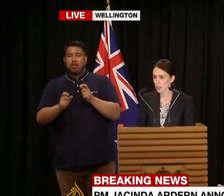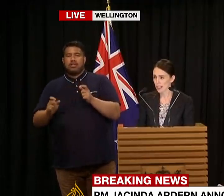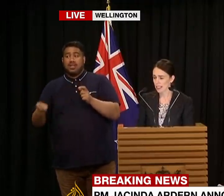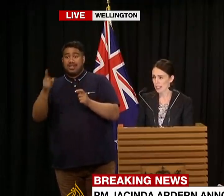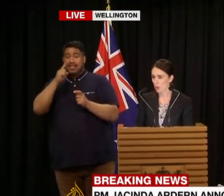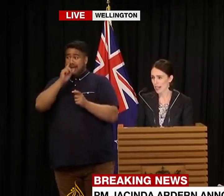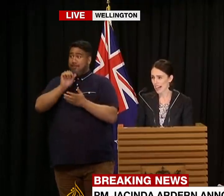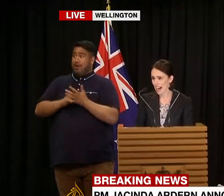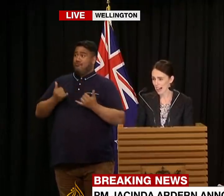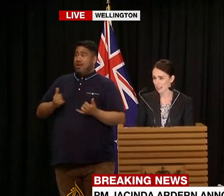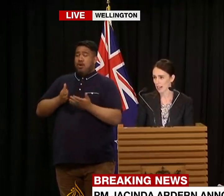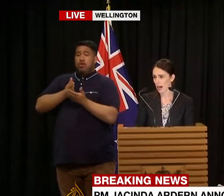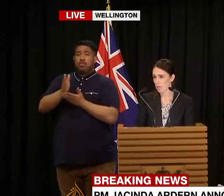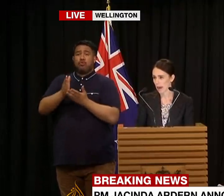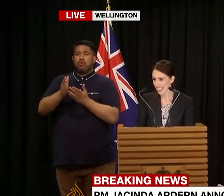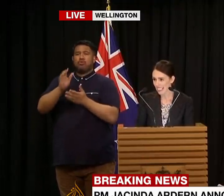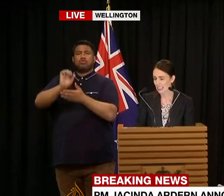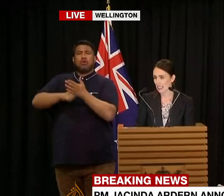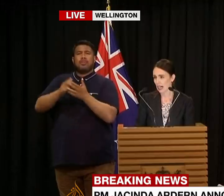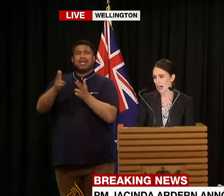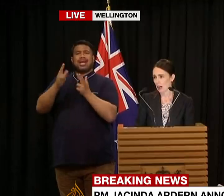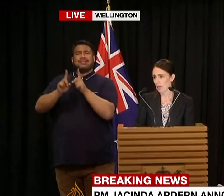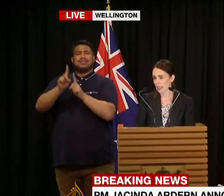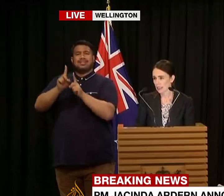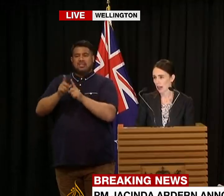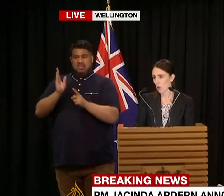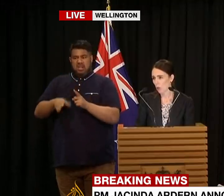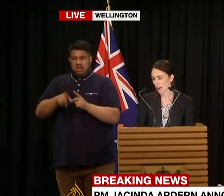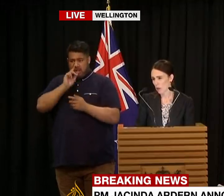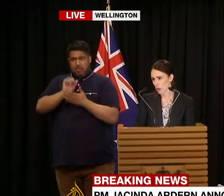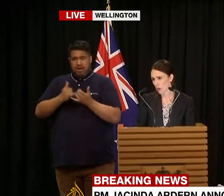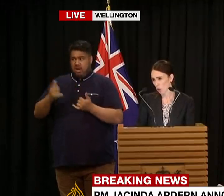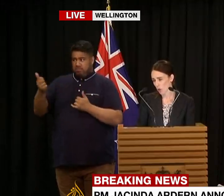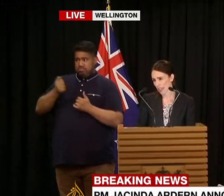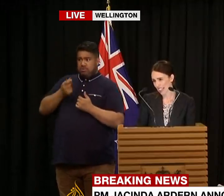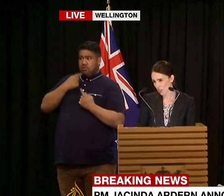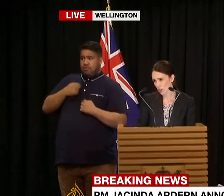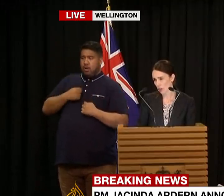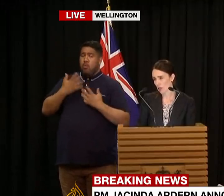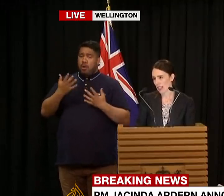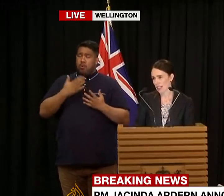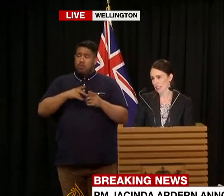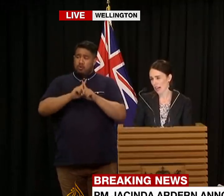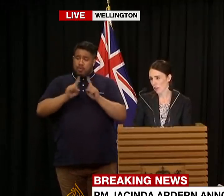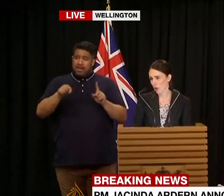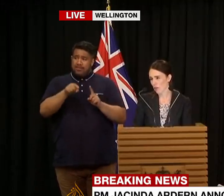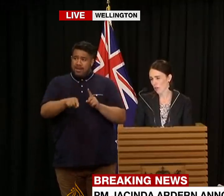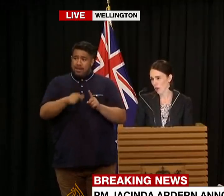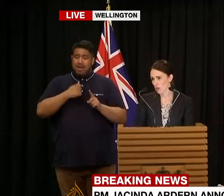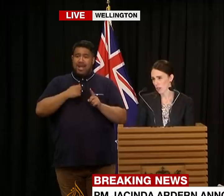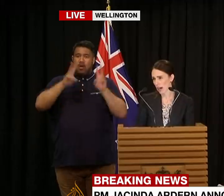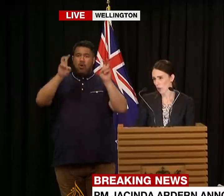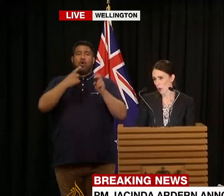of course, those are things that we are banning, but what we're able to do with the order in council is cover